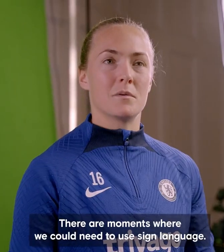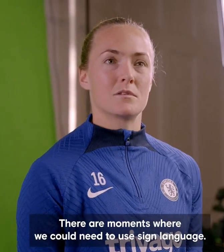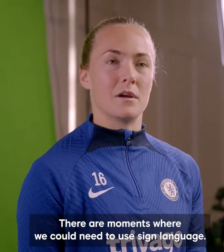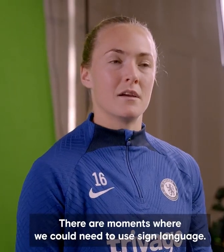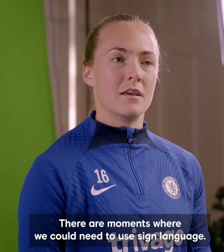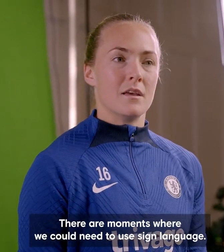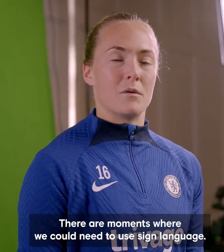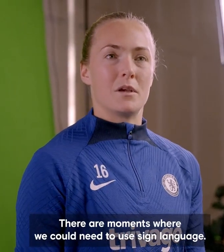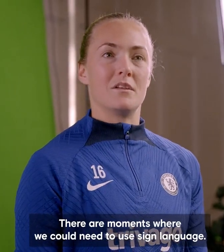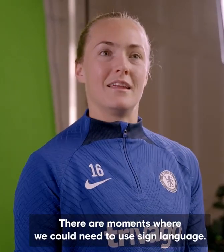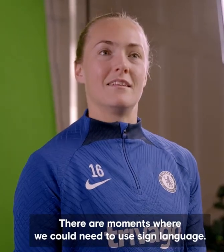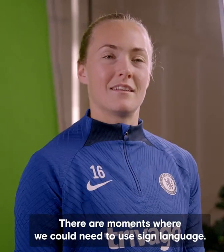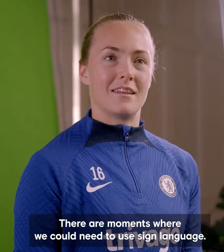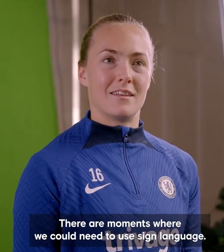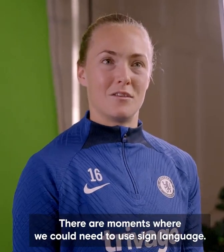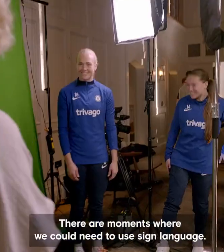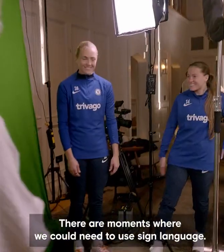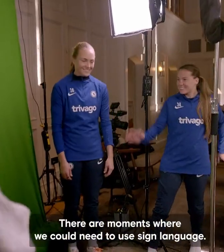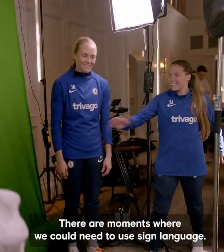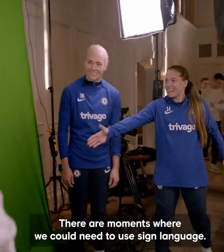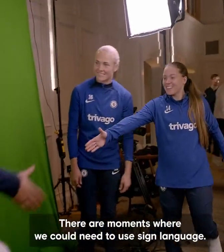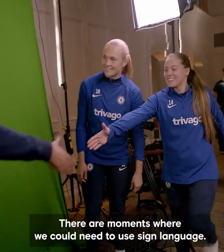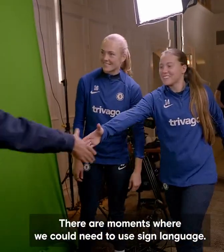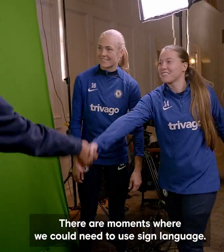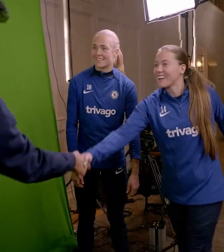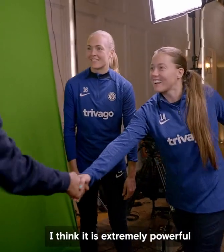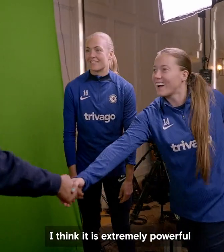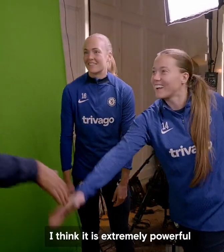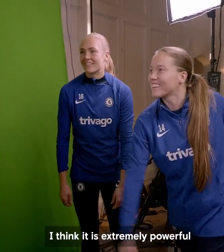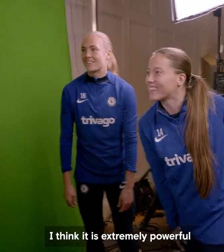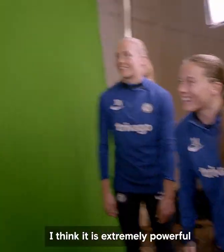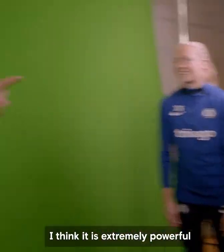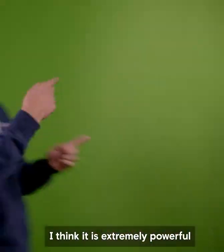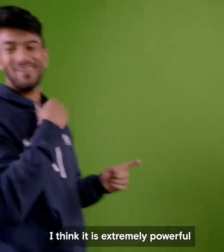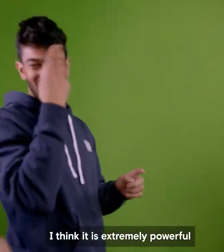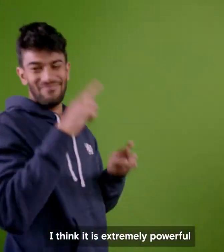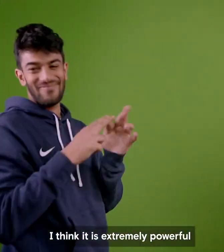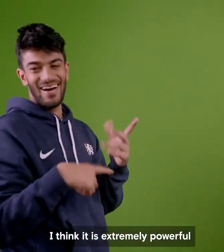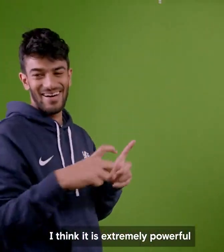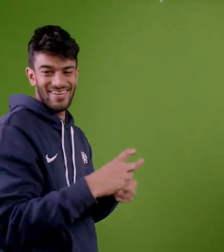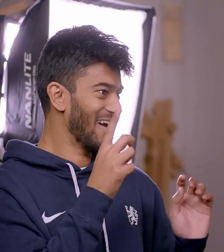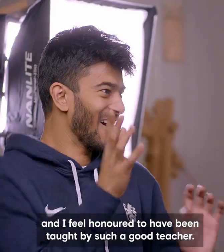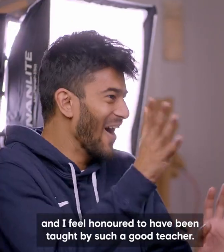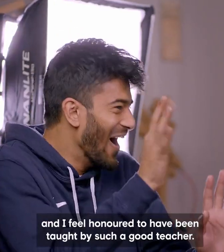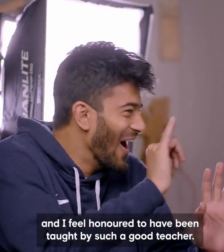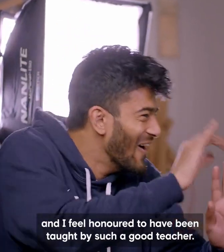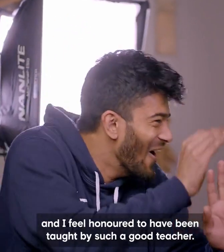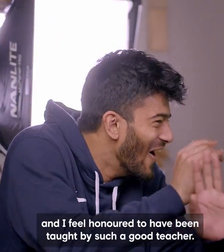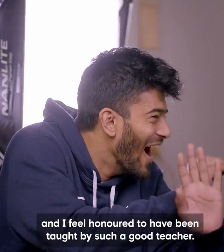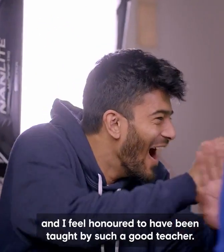moments where we could need to use the sign language. I think, it is extremely powerful. And yeah, I feel honored